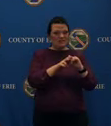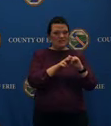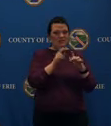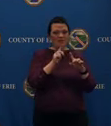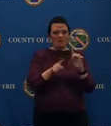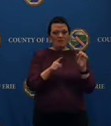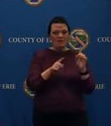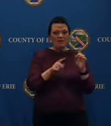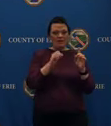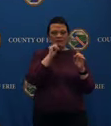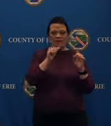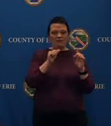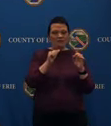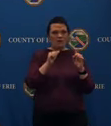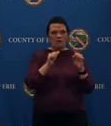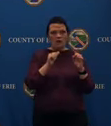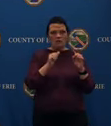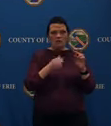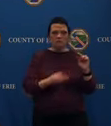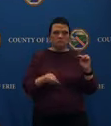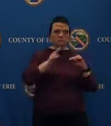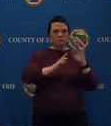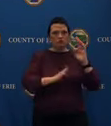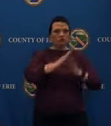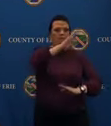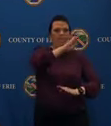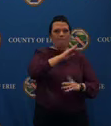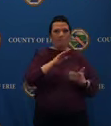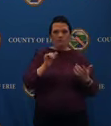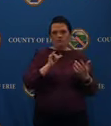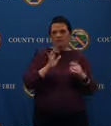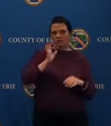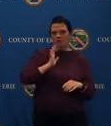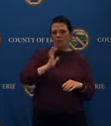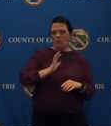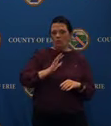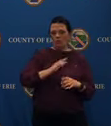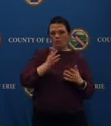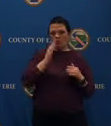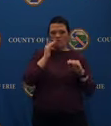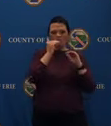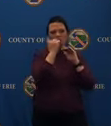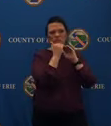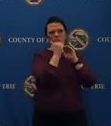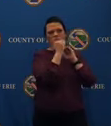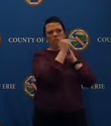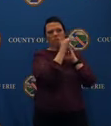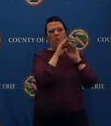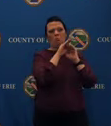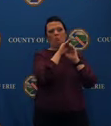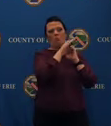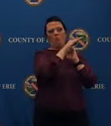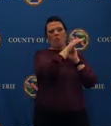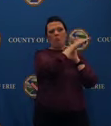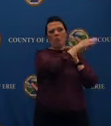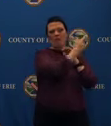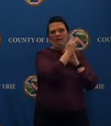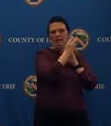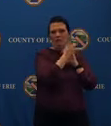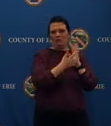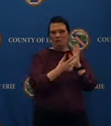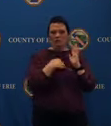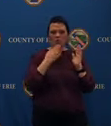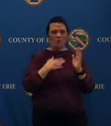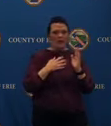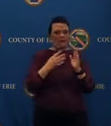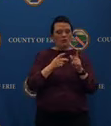they have not jumped up at a huge rate like they were earlier. They seem to have leveled off a little bit, and we're very, very happy to